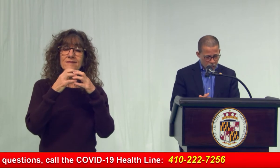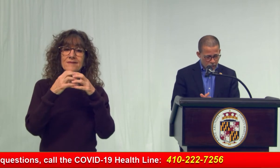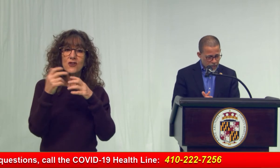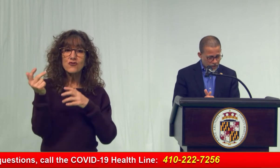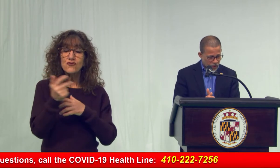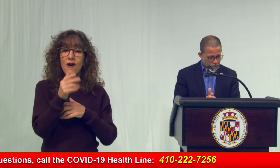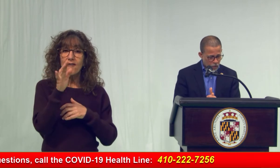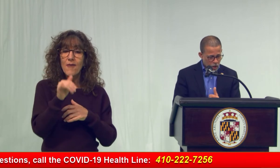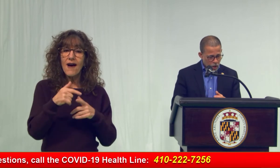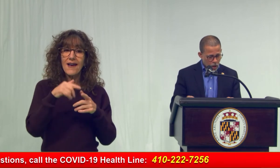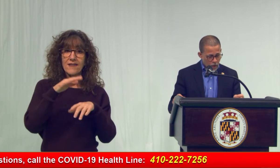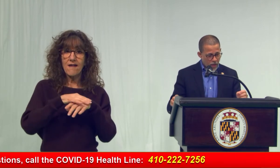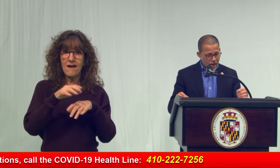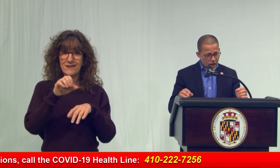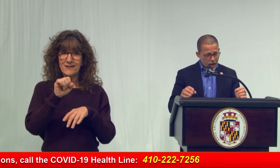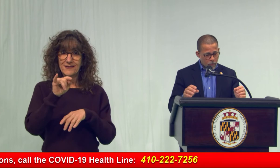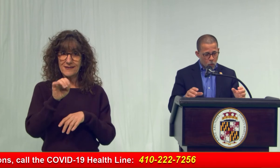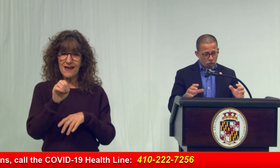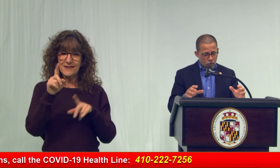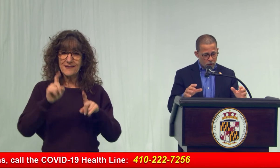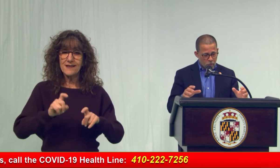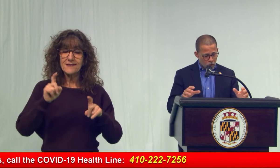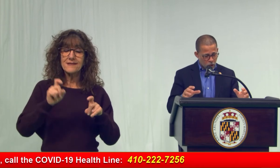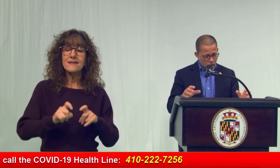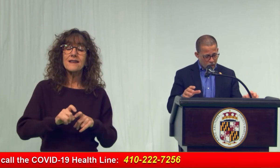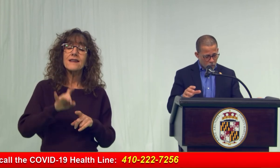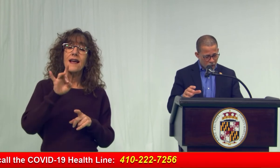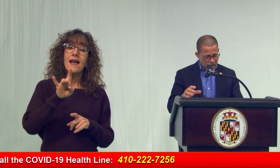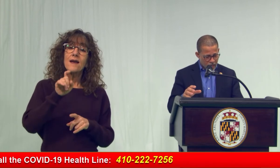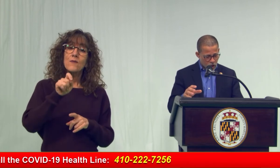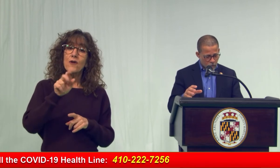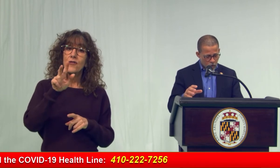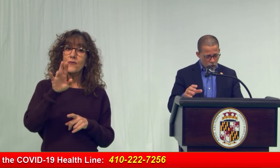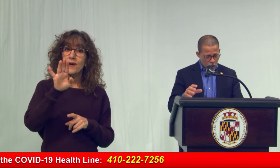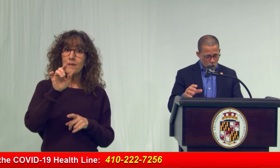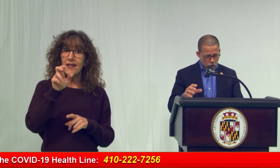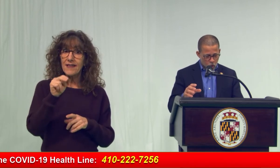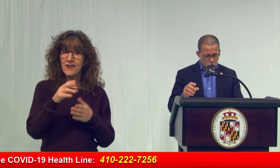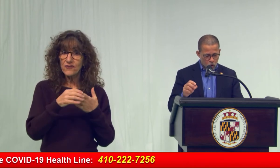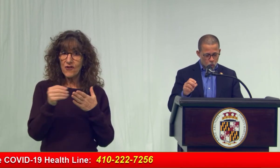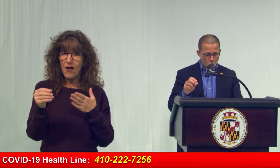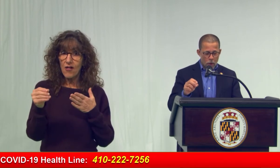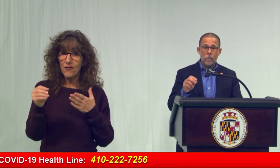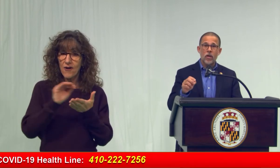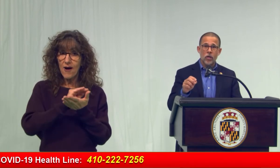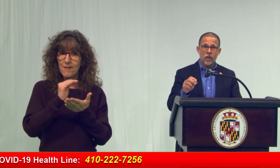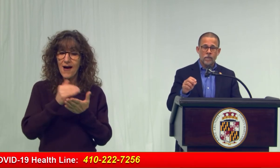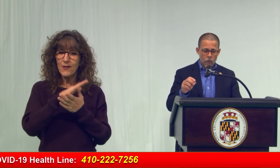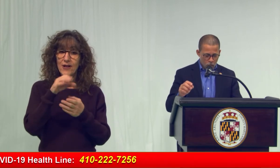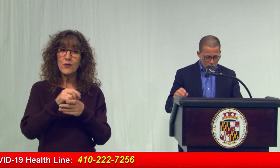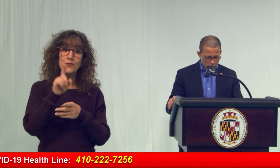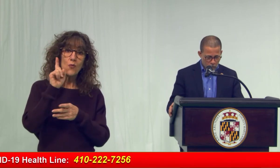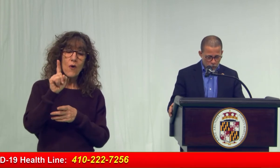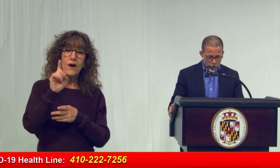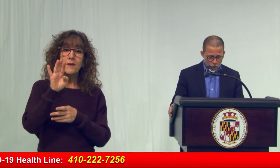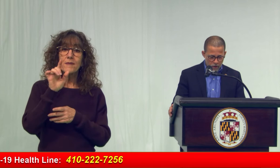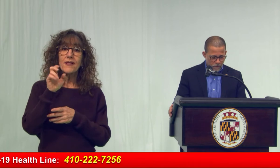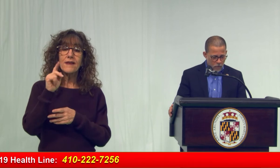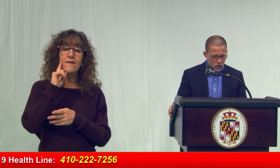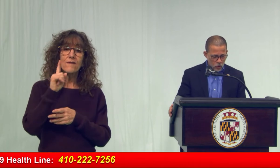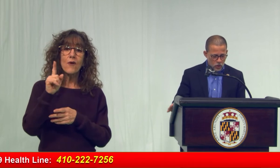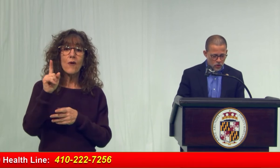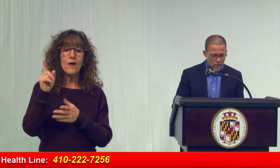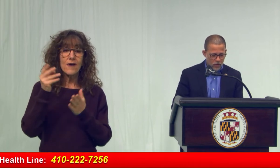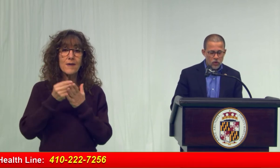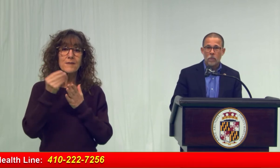on-site testing. That $8.3 billion package also includes $1 billion for procurement